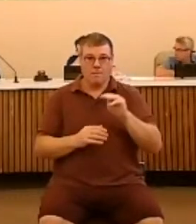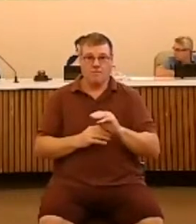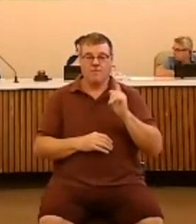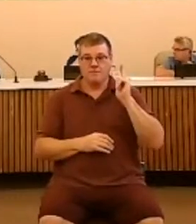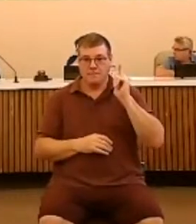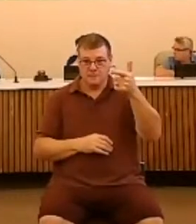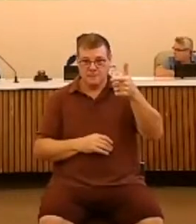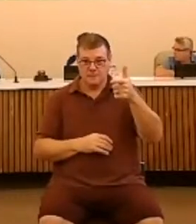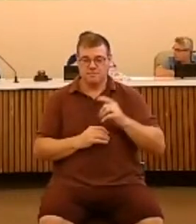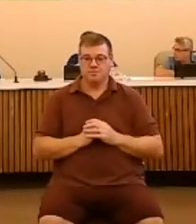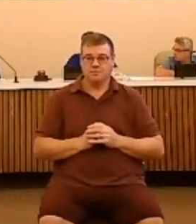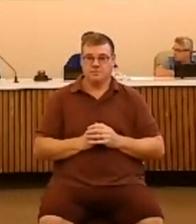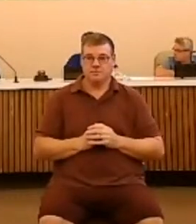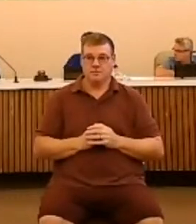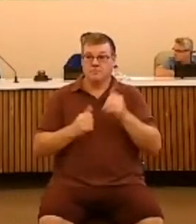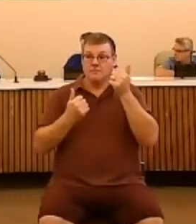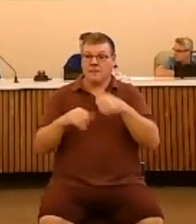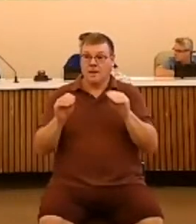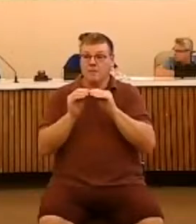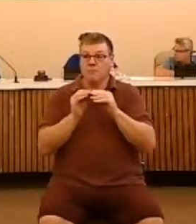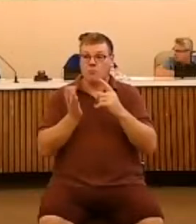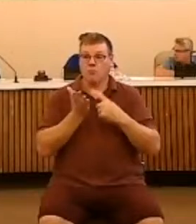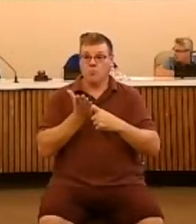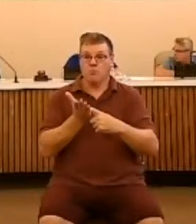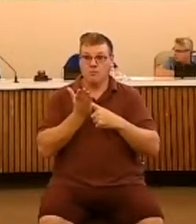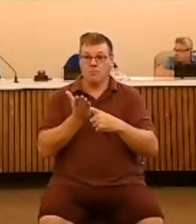Second? Any further discussion?